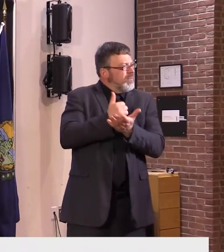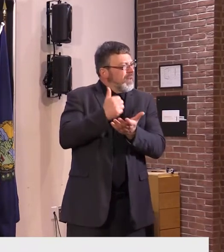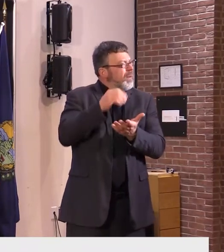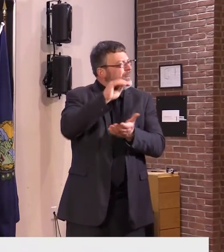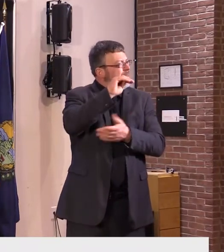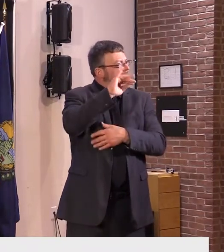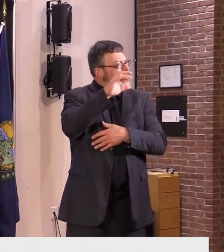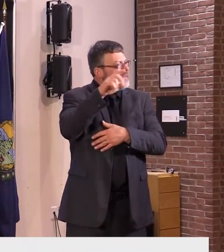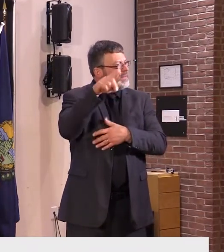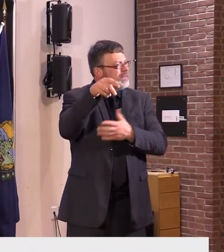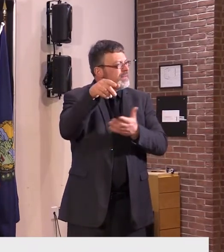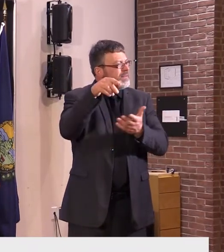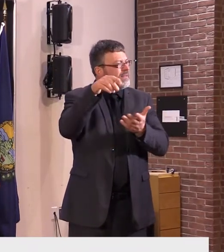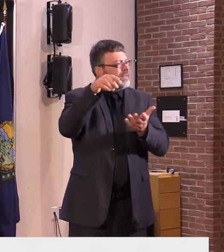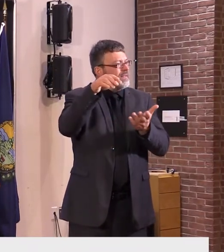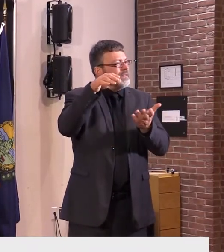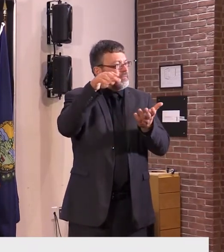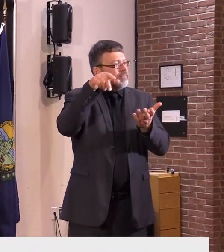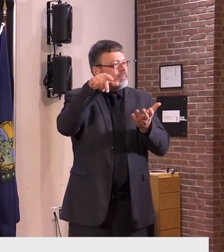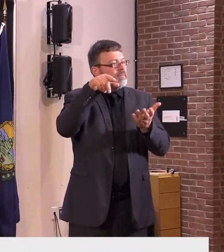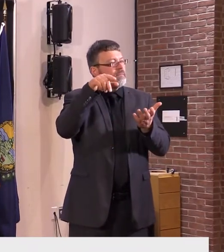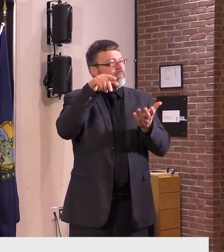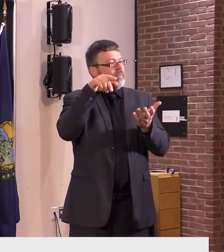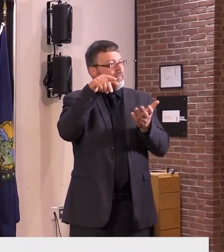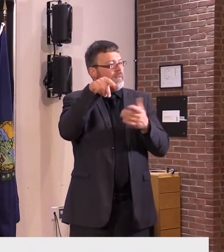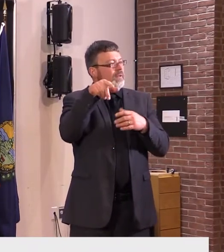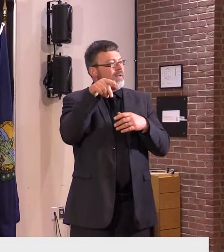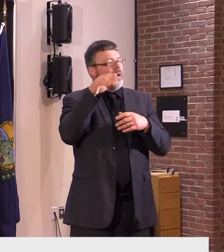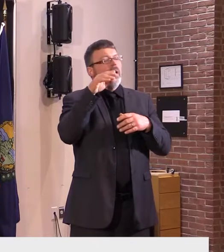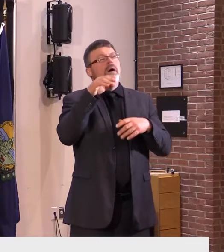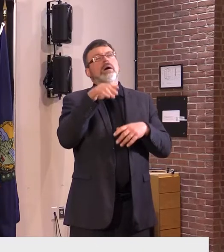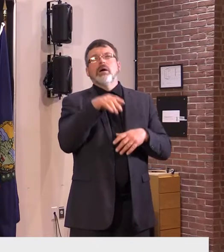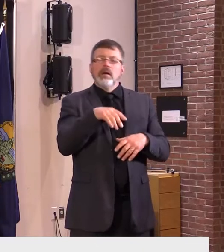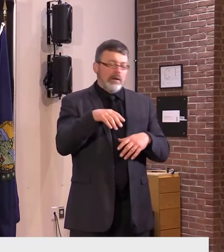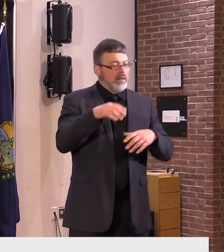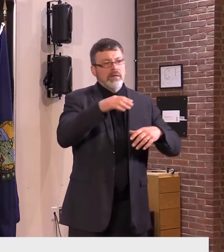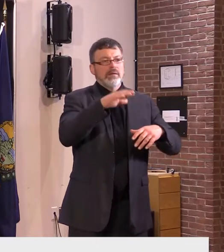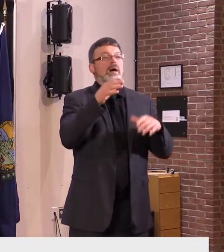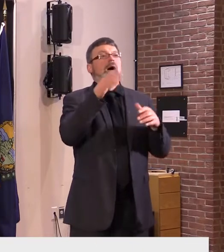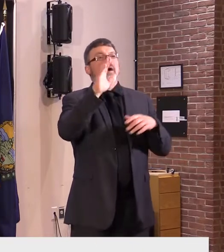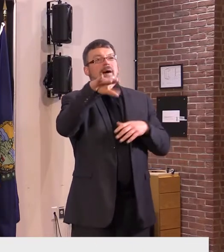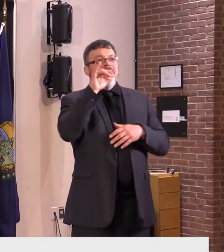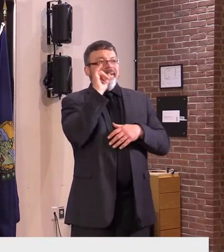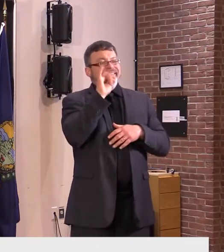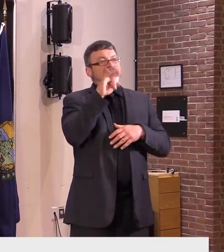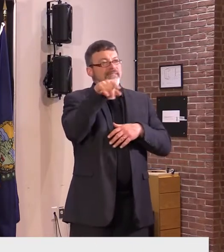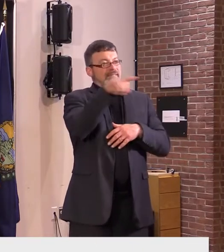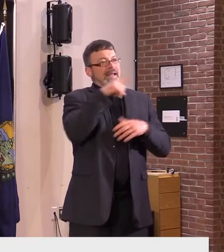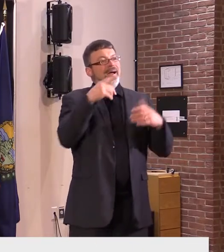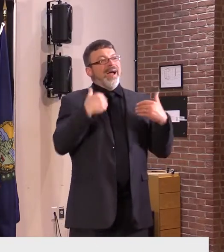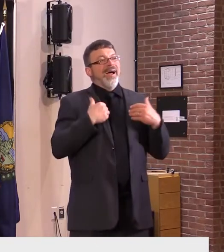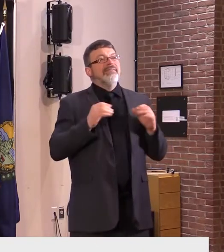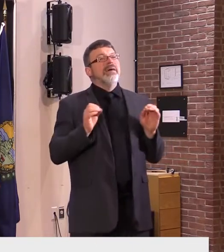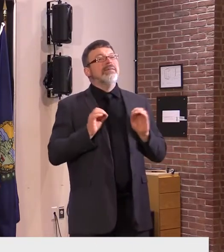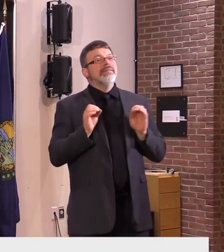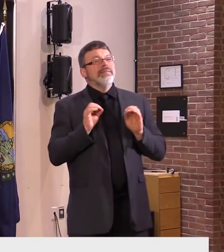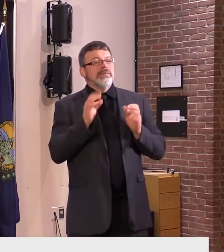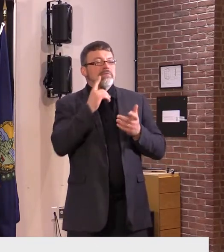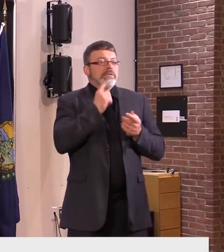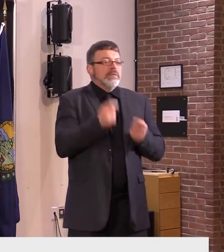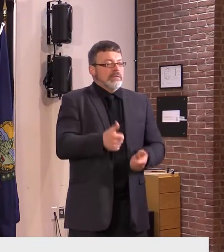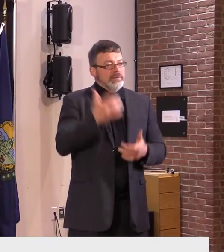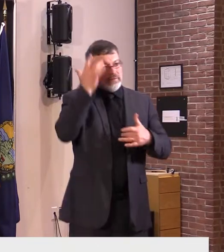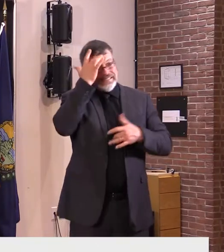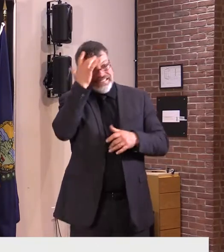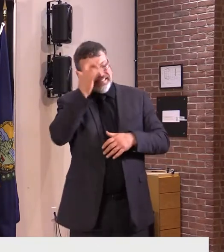valuable and highly effective treatment for someone who may be more needy, because we currently have a plentiful supply through the